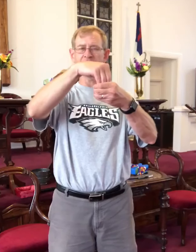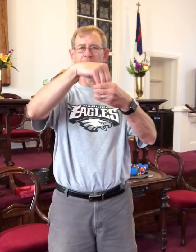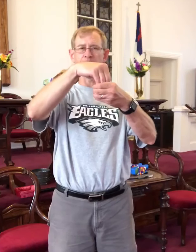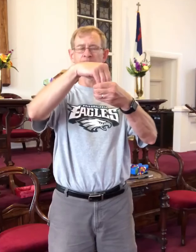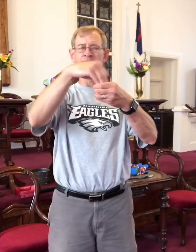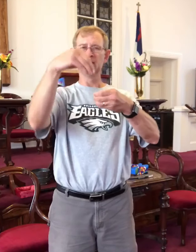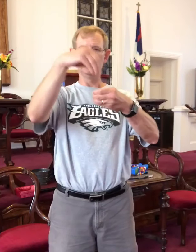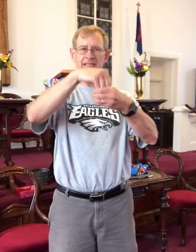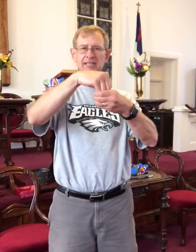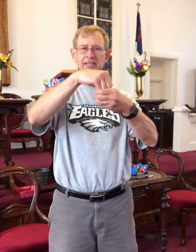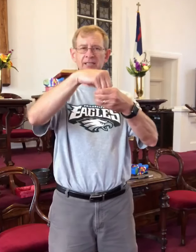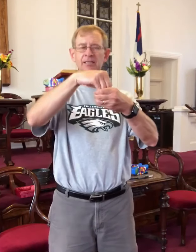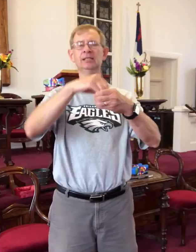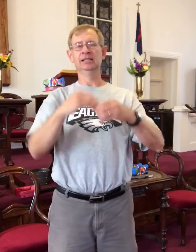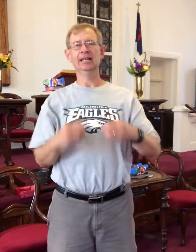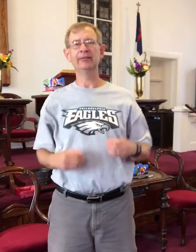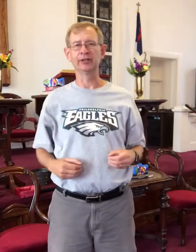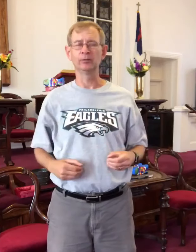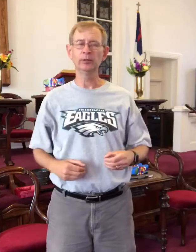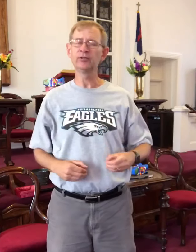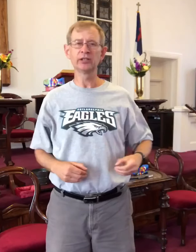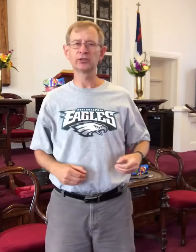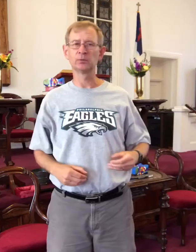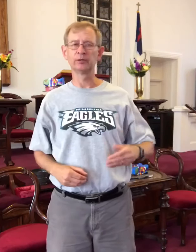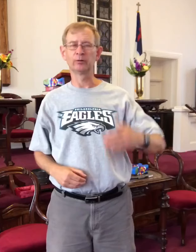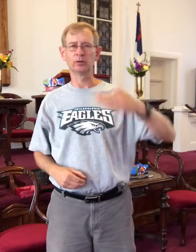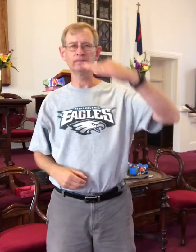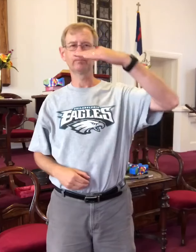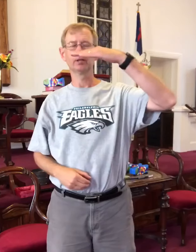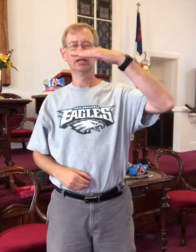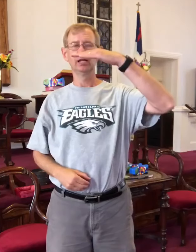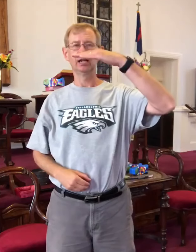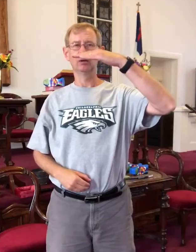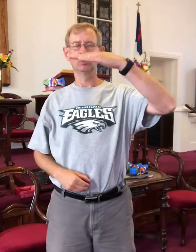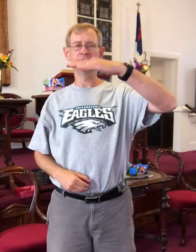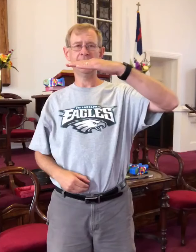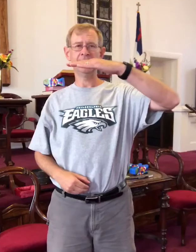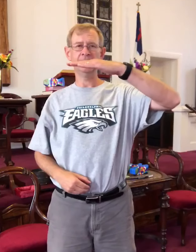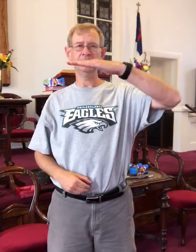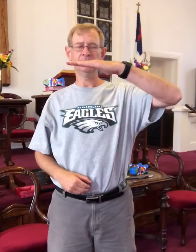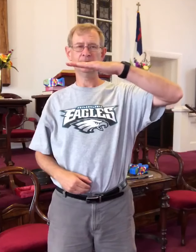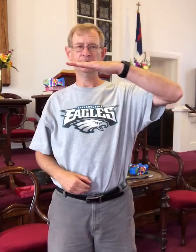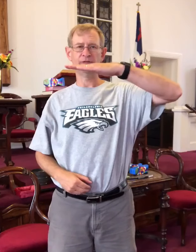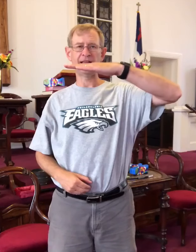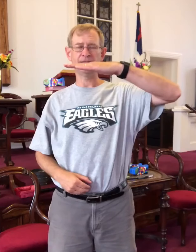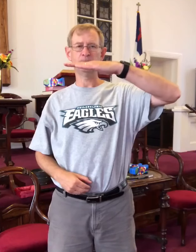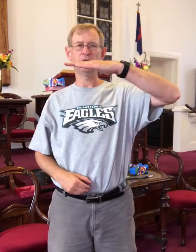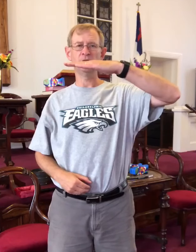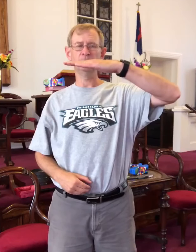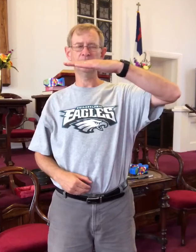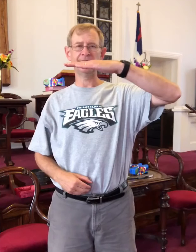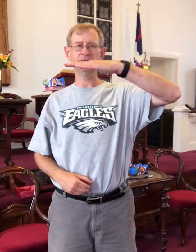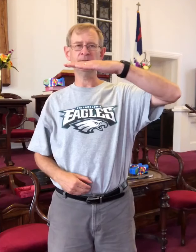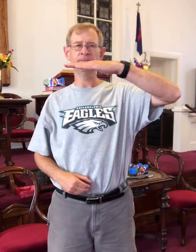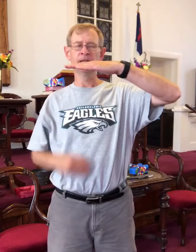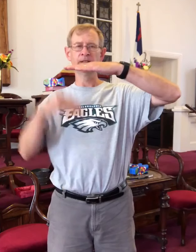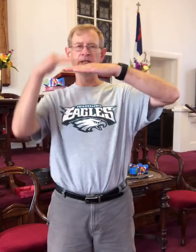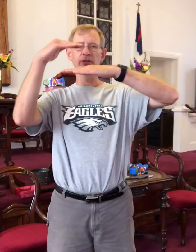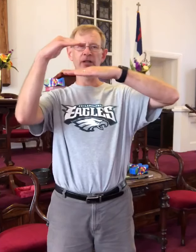cup. In heaven. We've done this one before. One hand, flat palm down. The other